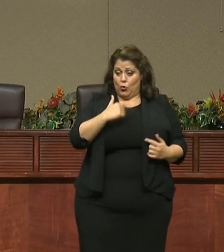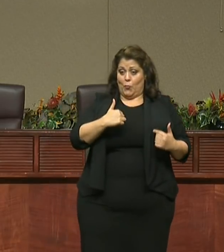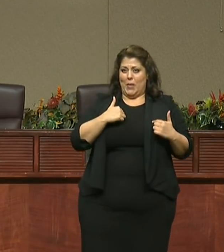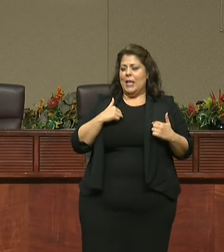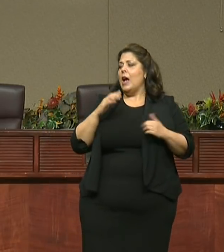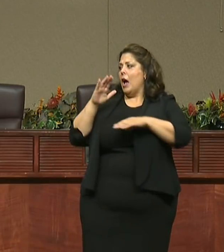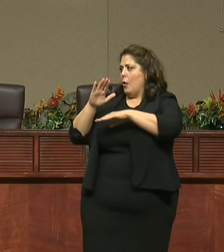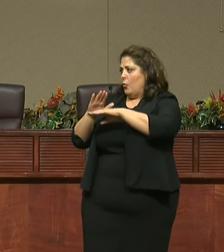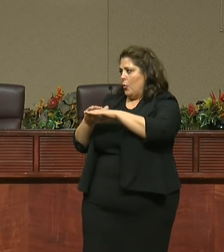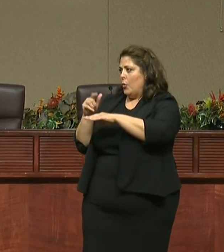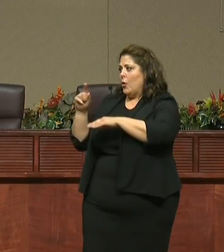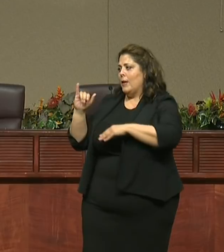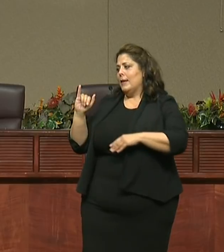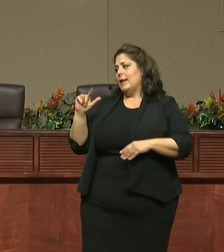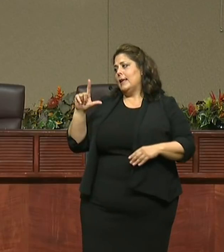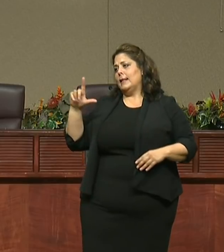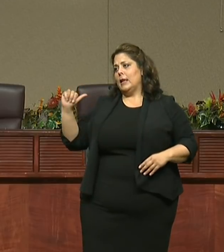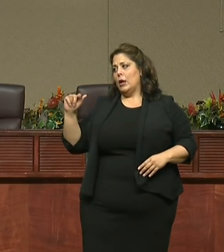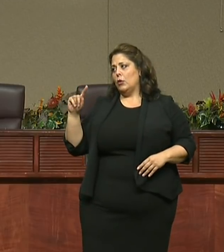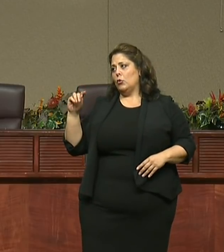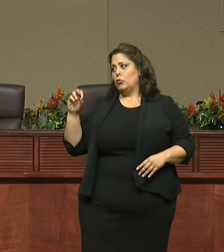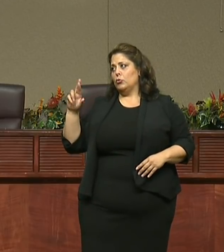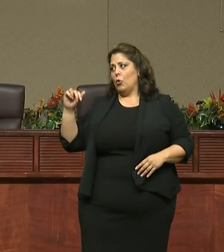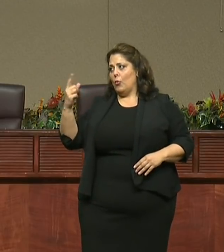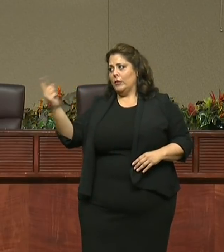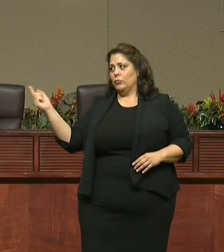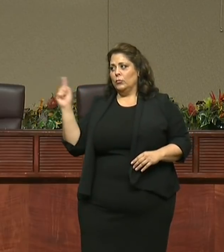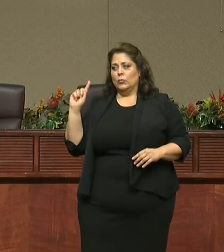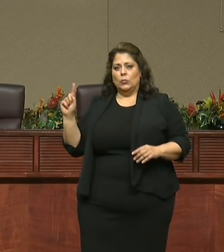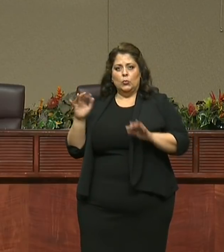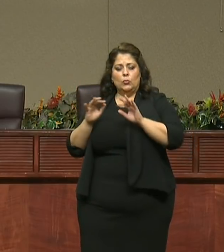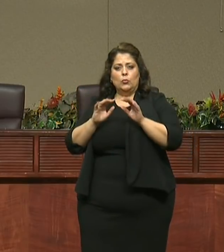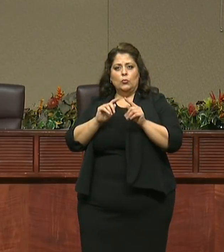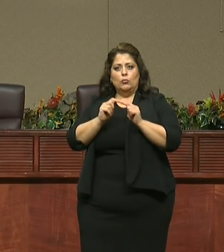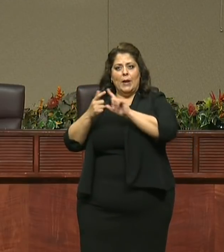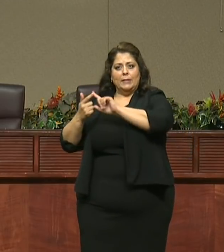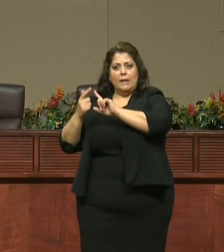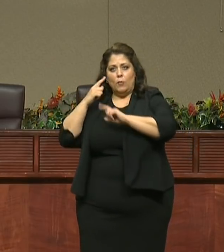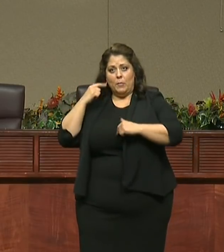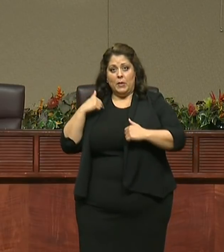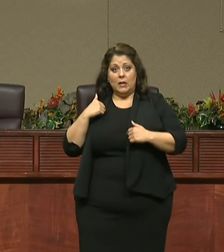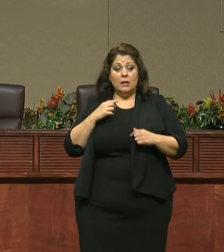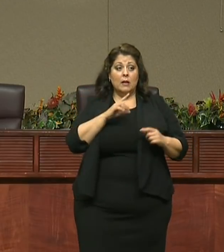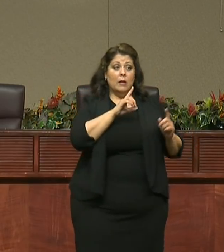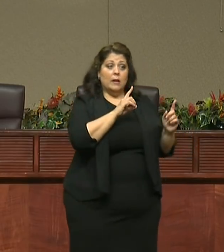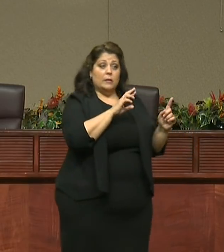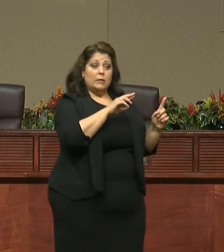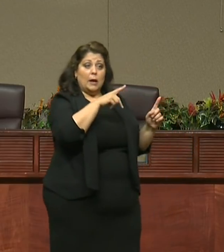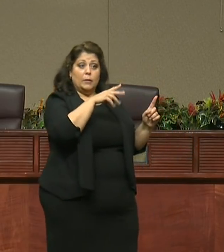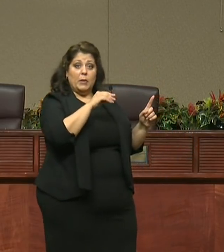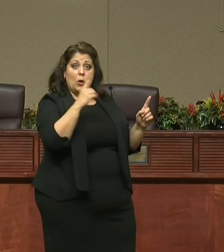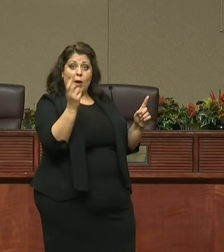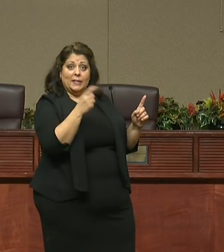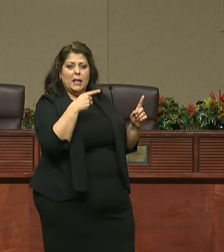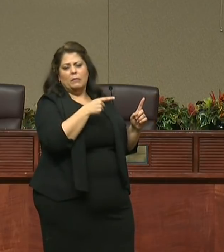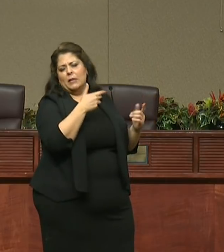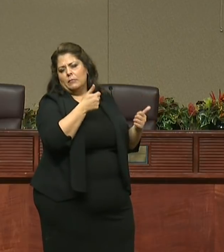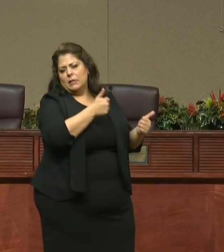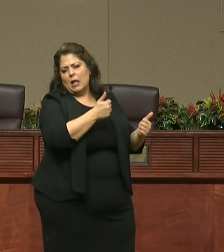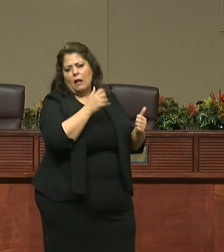forward and translate for me, and if it's for Dr. Pino, he's fluent in English and Spanish.